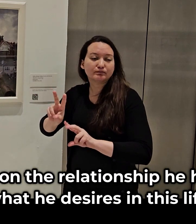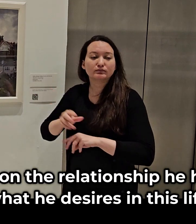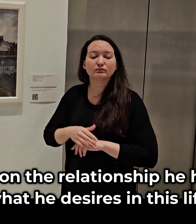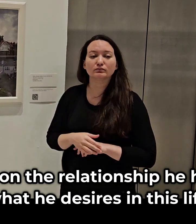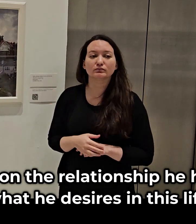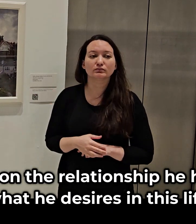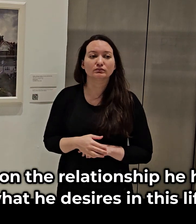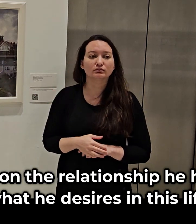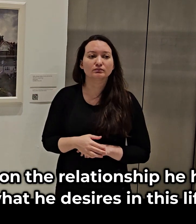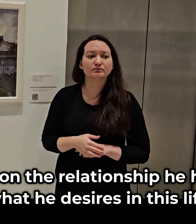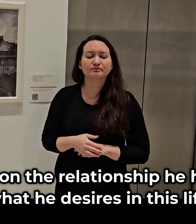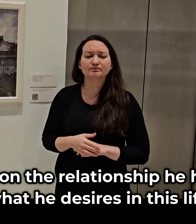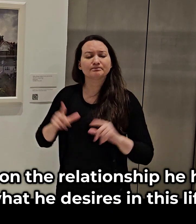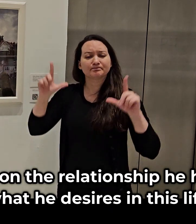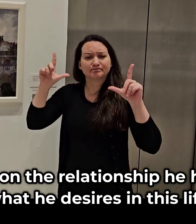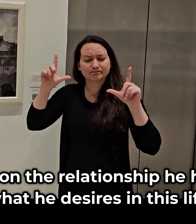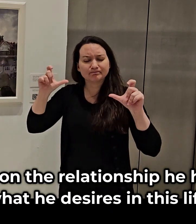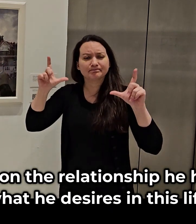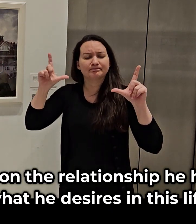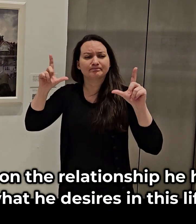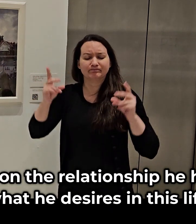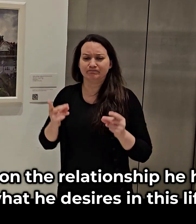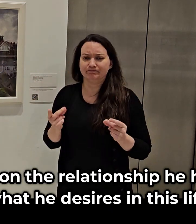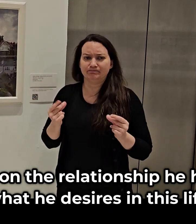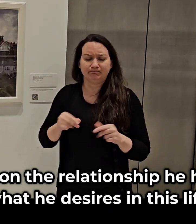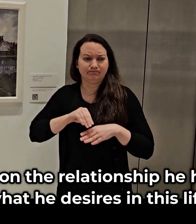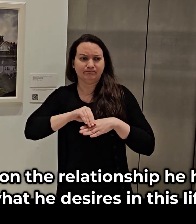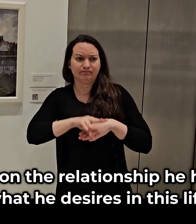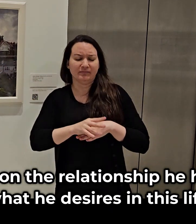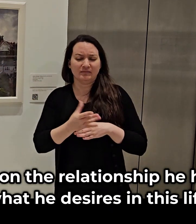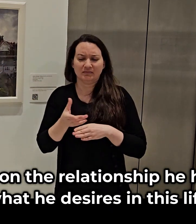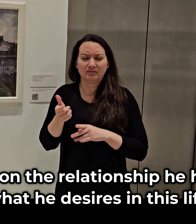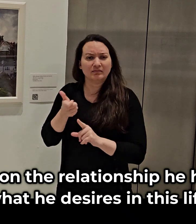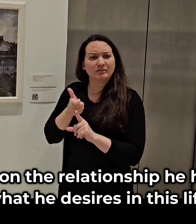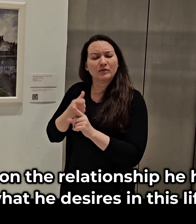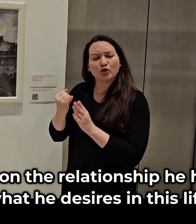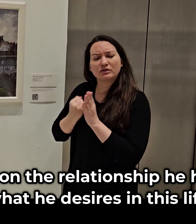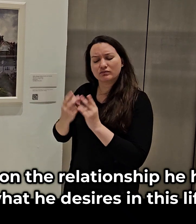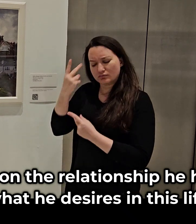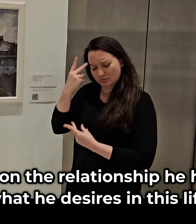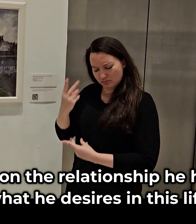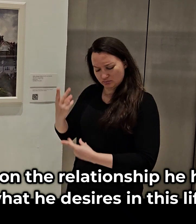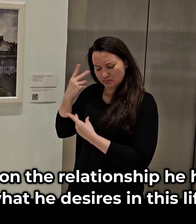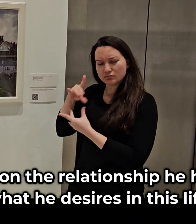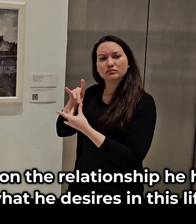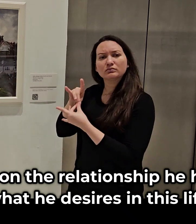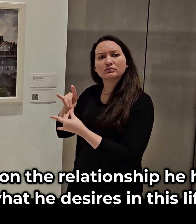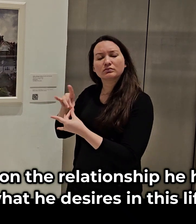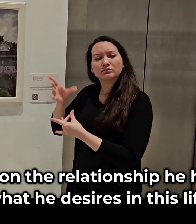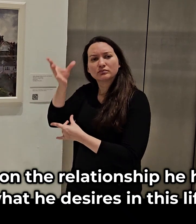to reflect on the relationship he had with his father and what he desires in this life.